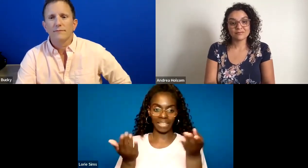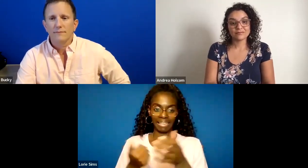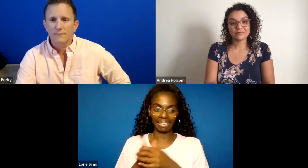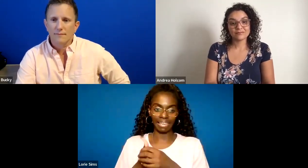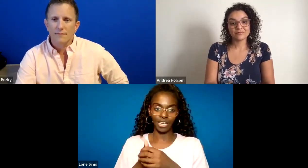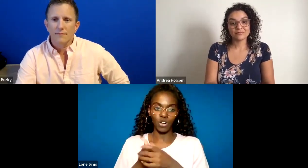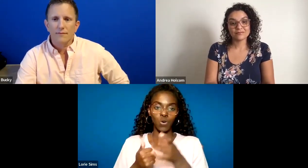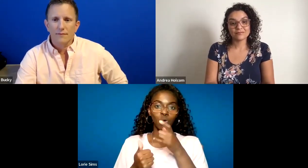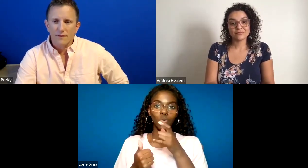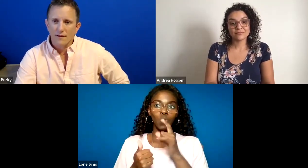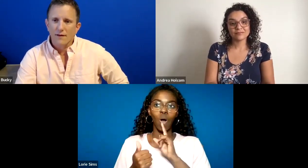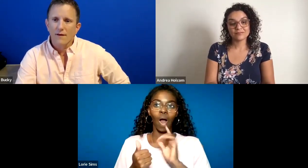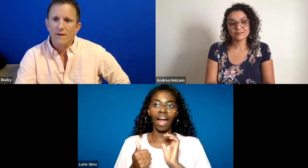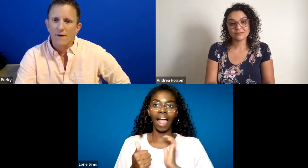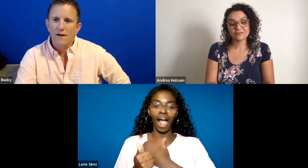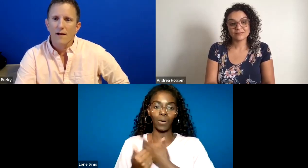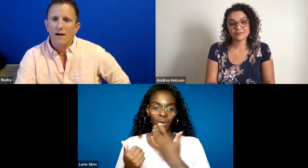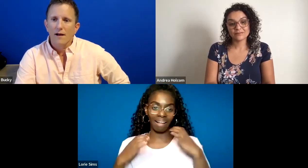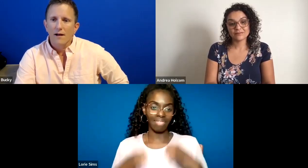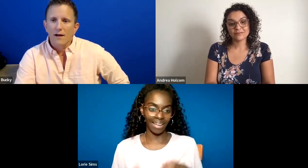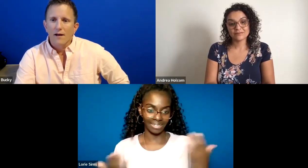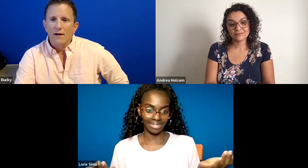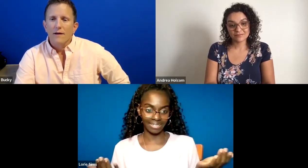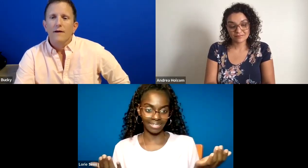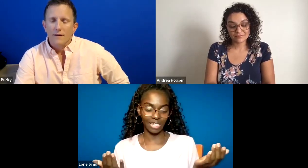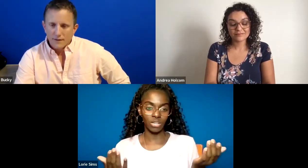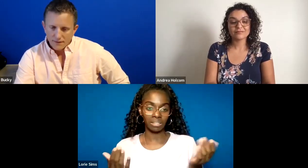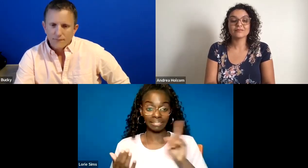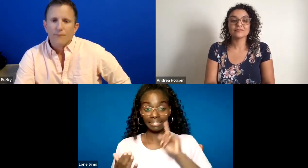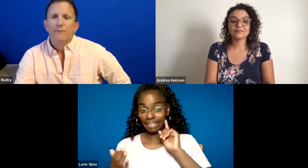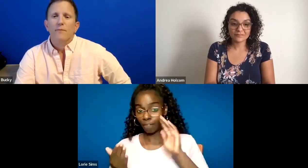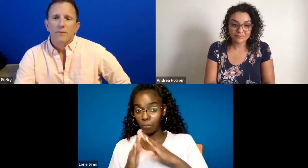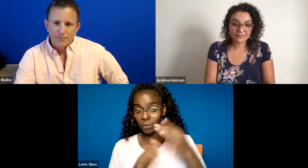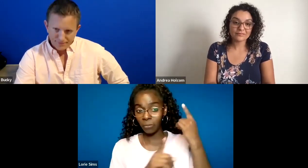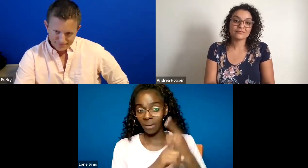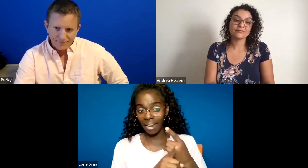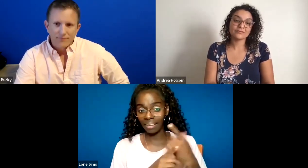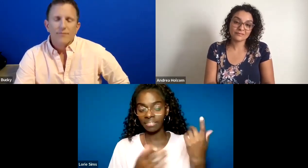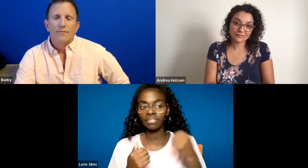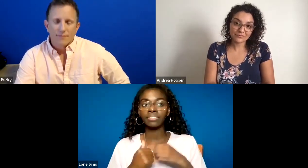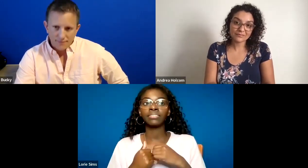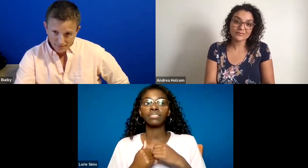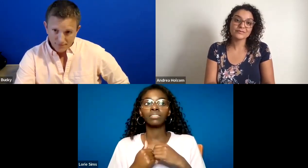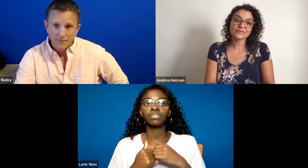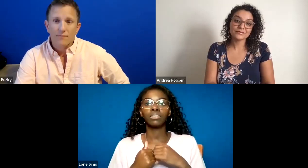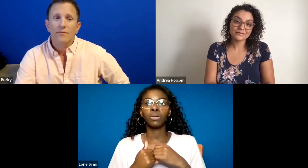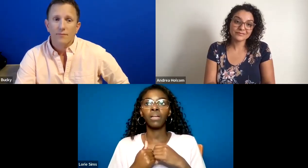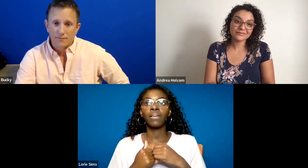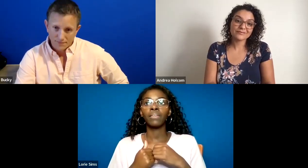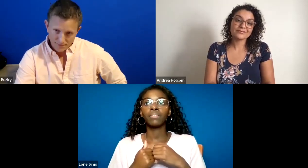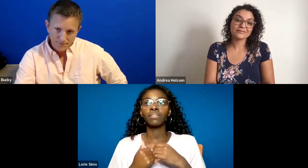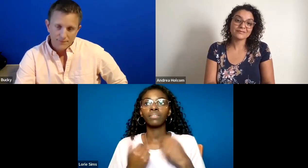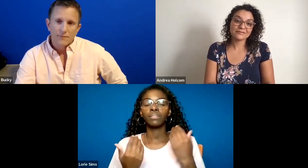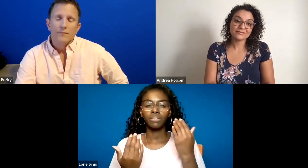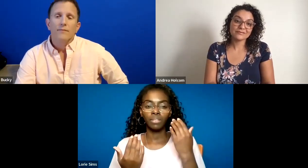you have to think about who we're serving. Who are our clients? Who are our consumers? We serve the